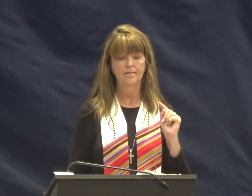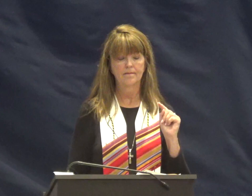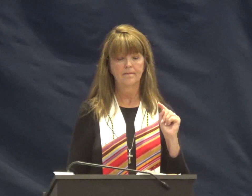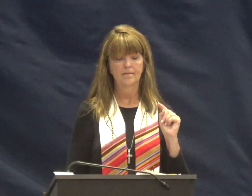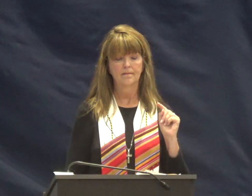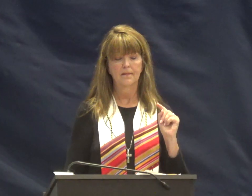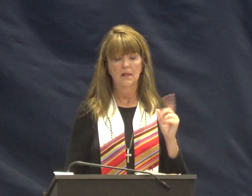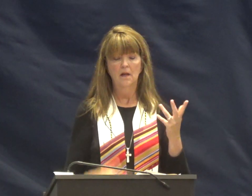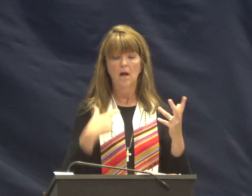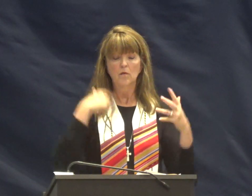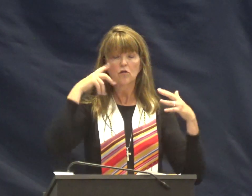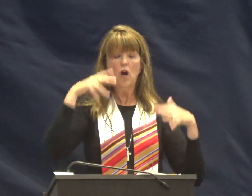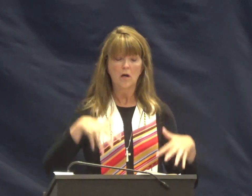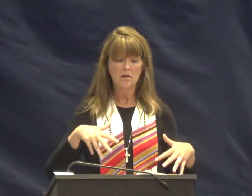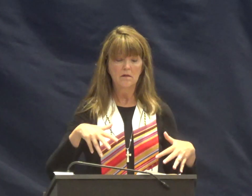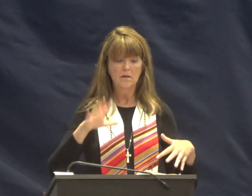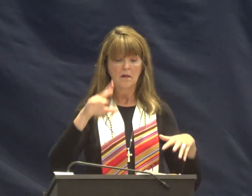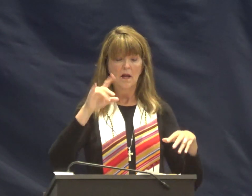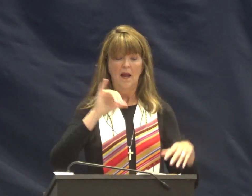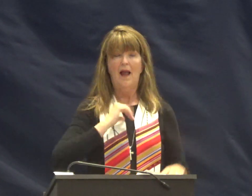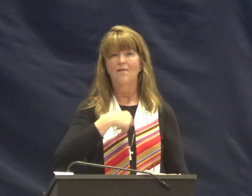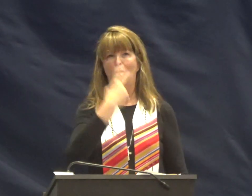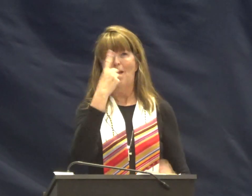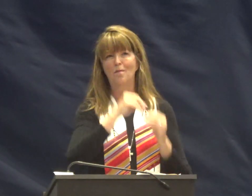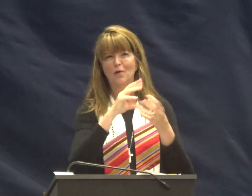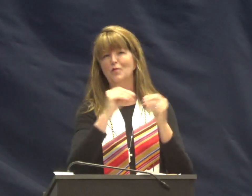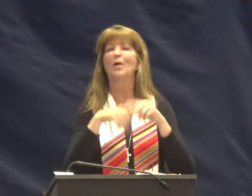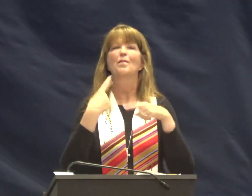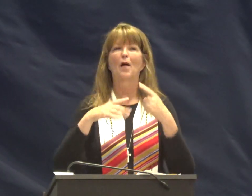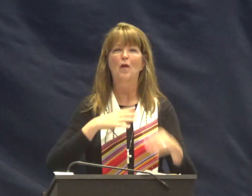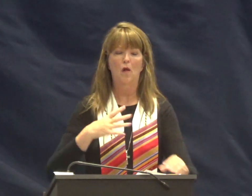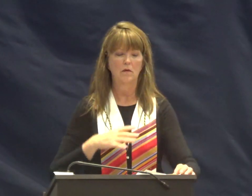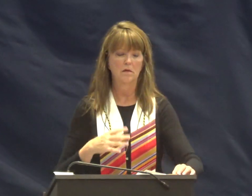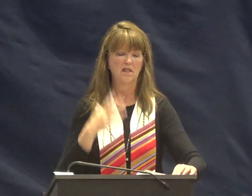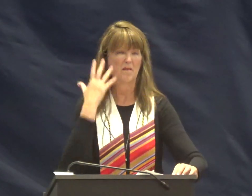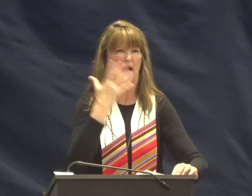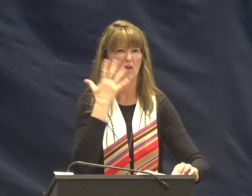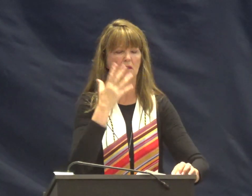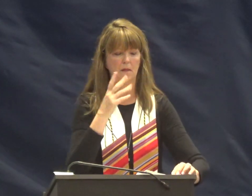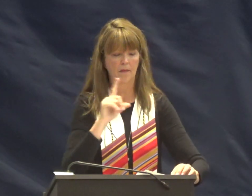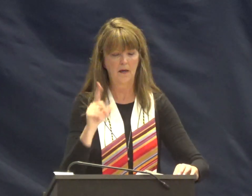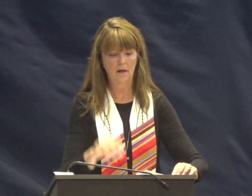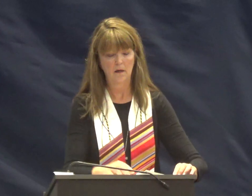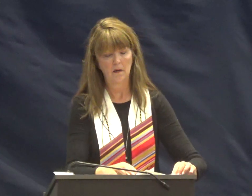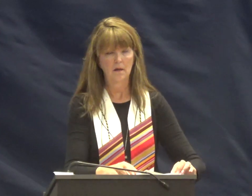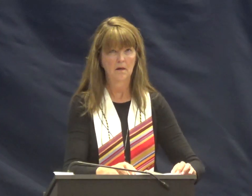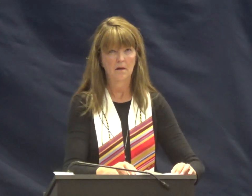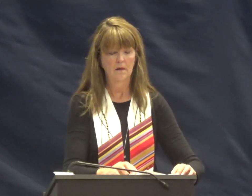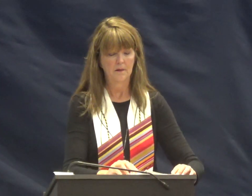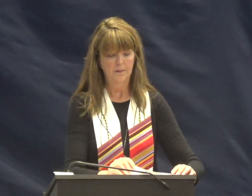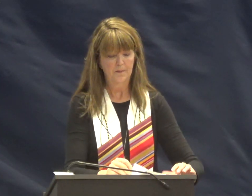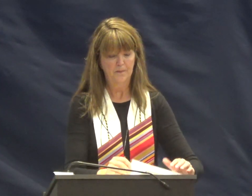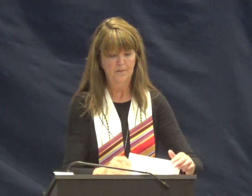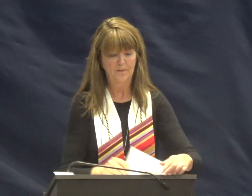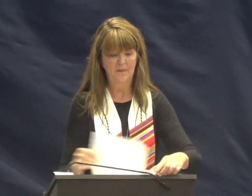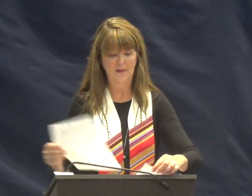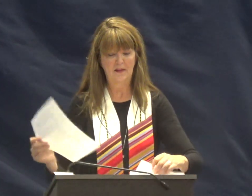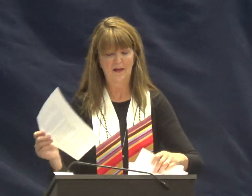Tried to convince her, but she would not take them. So I was really surprised at that. I've got another story about clothes.